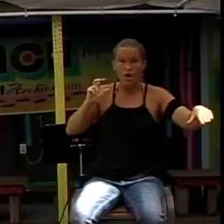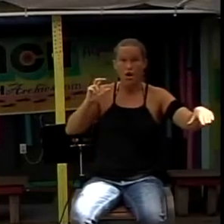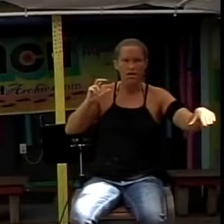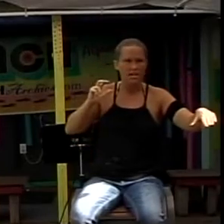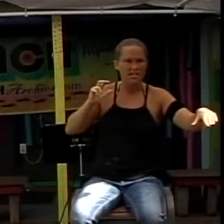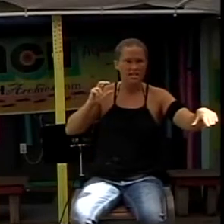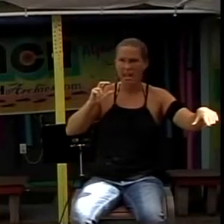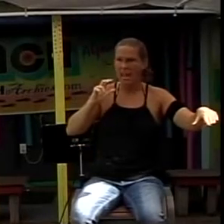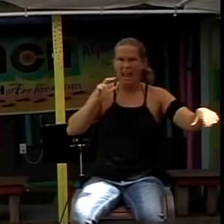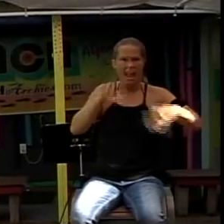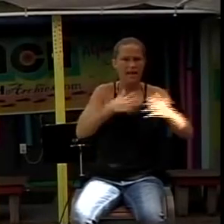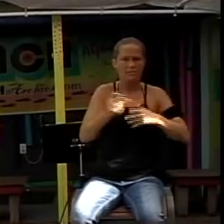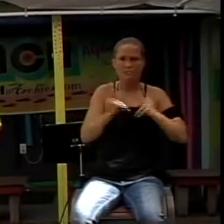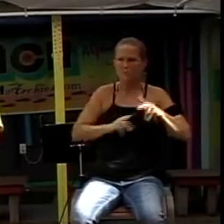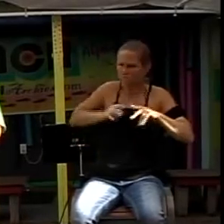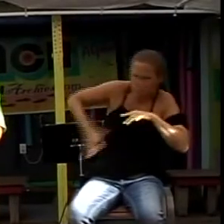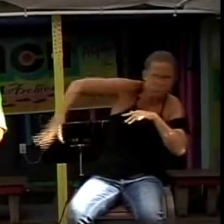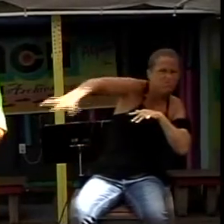all over Jerusalem.